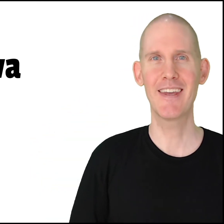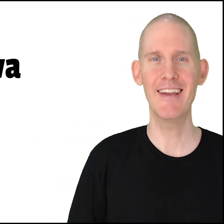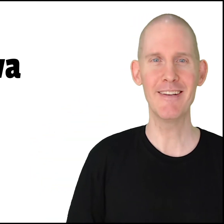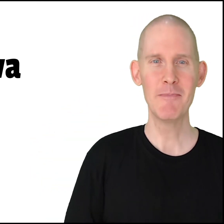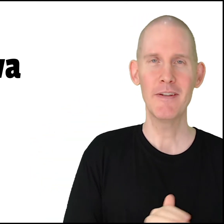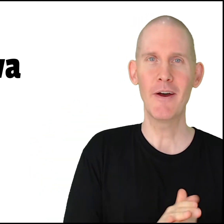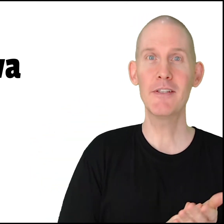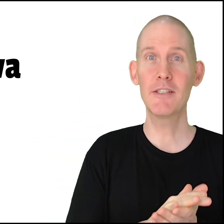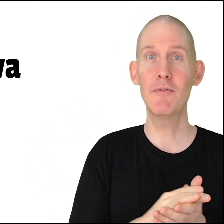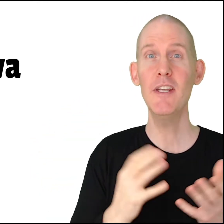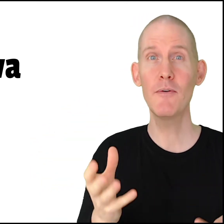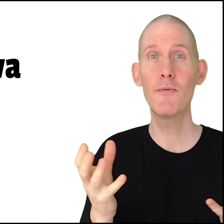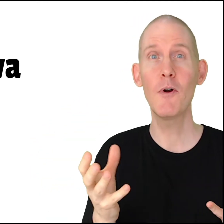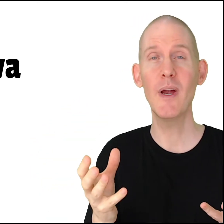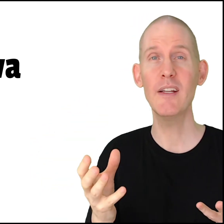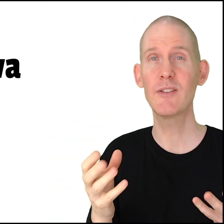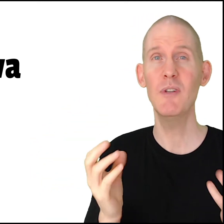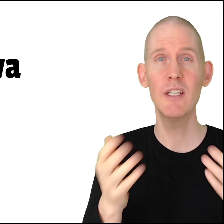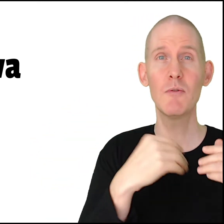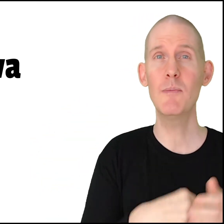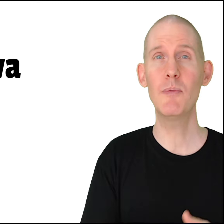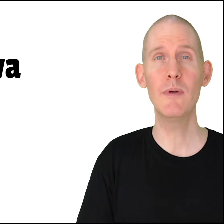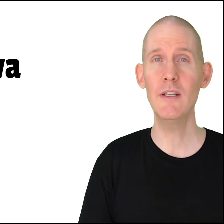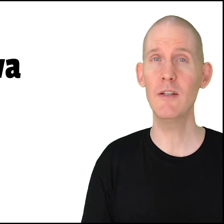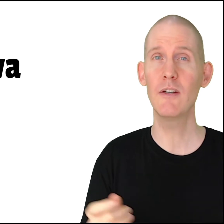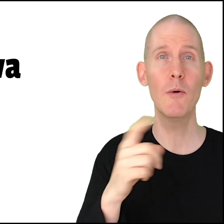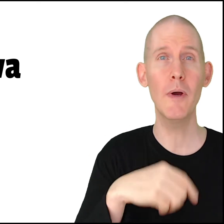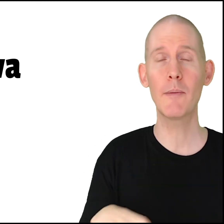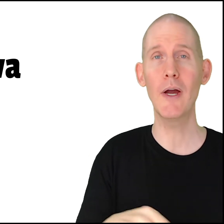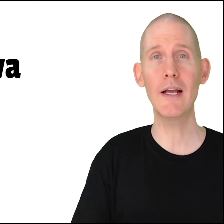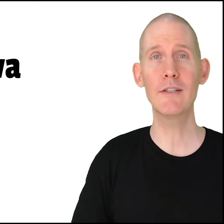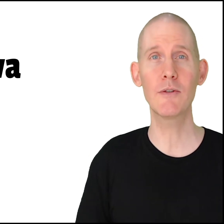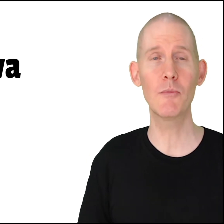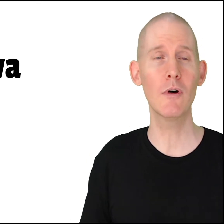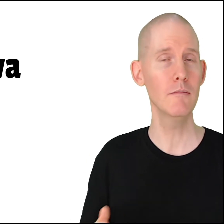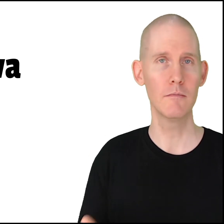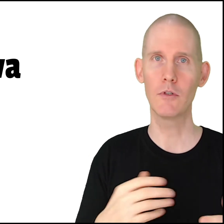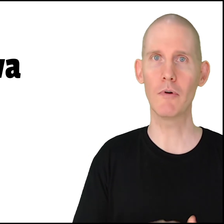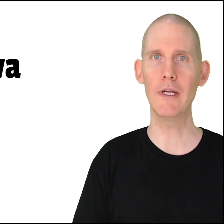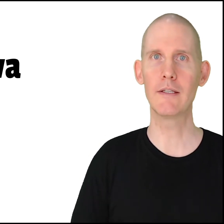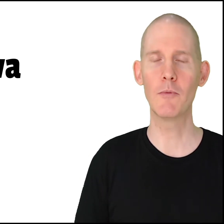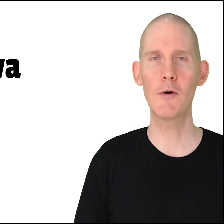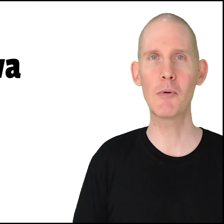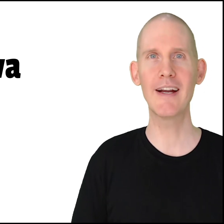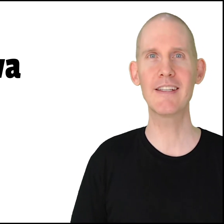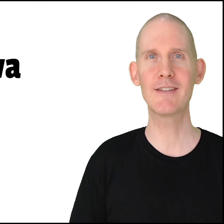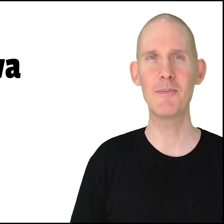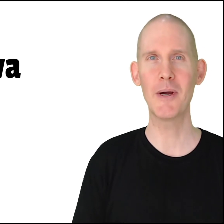Okay, now this is video format, so you need to repeat. You need to go back, practice some more. Great, more practice the better.